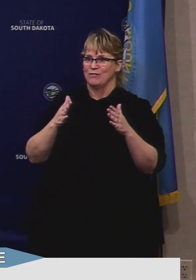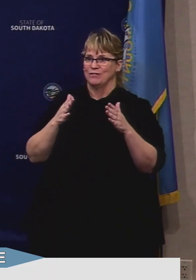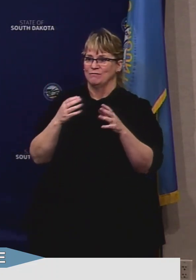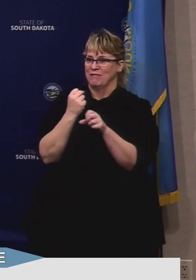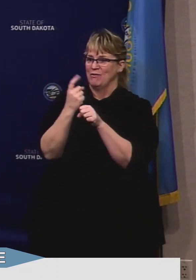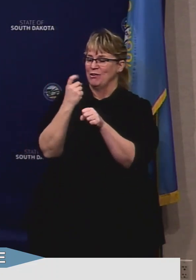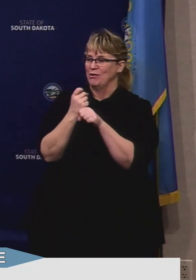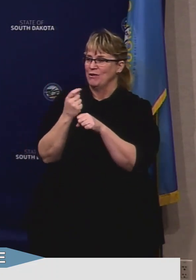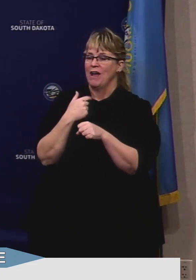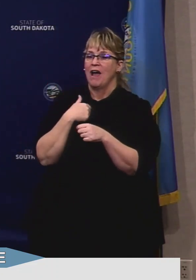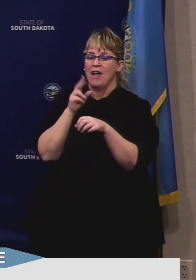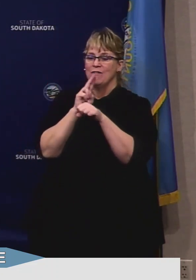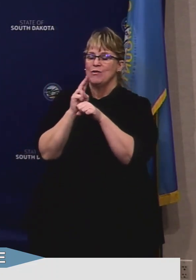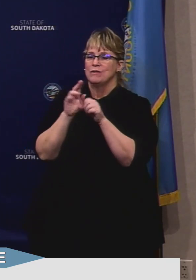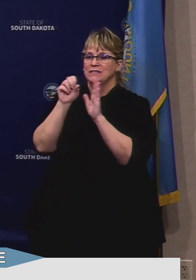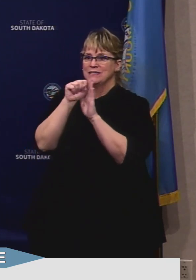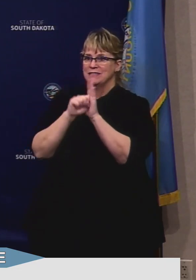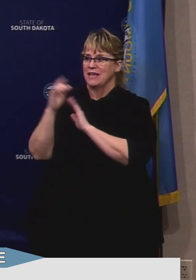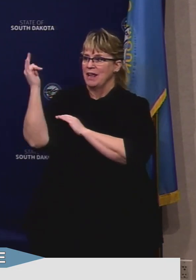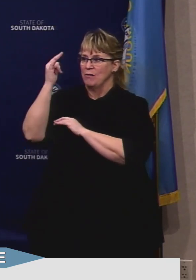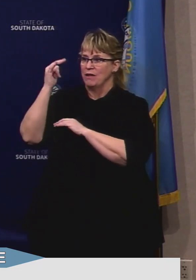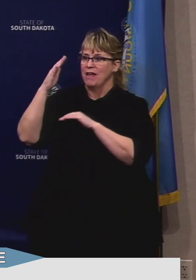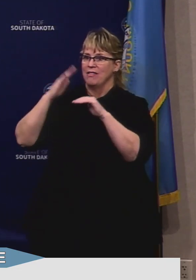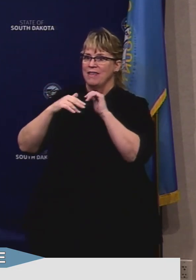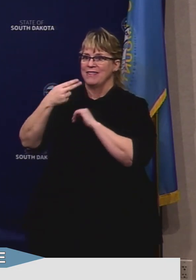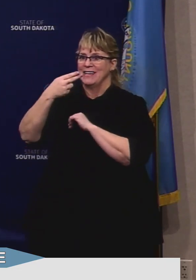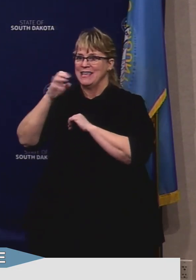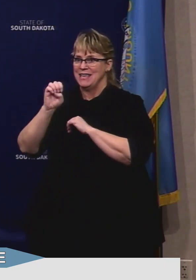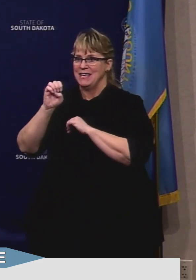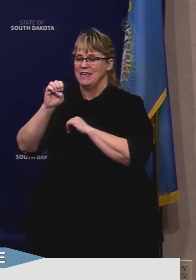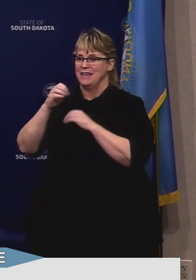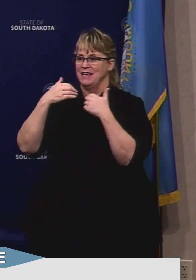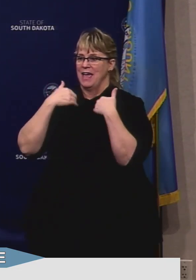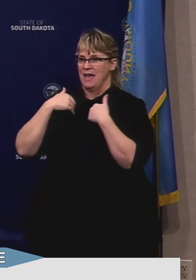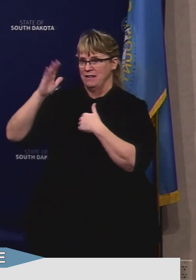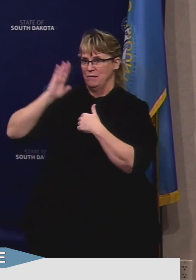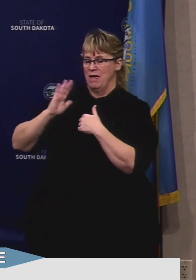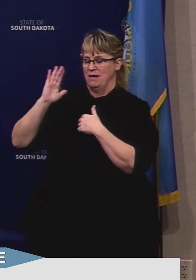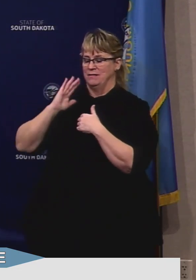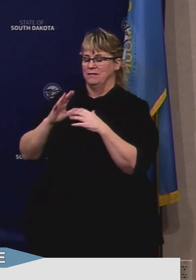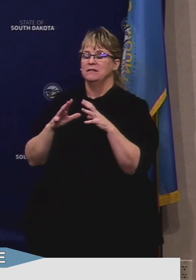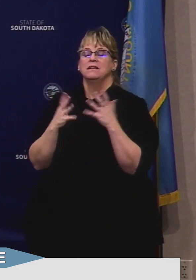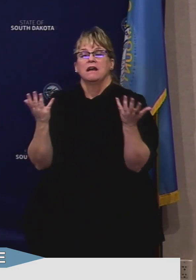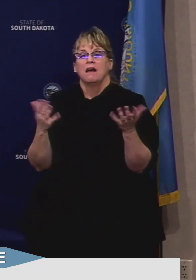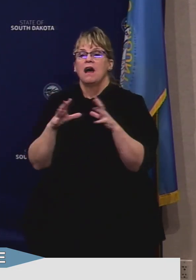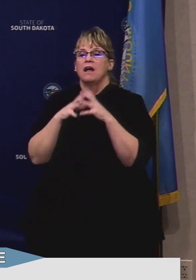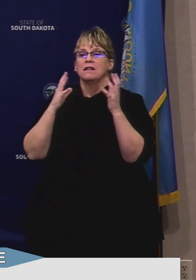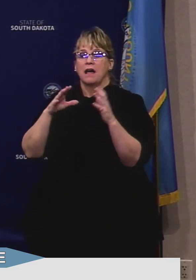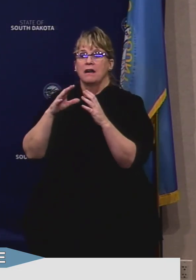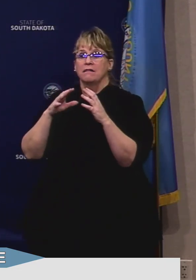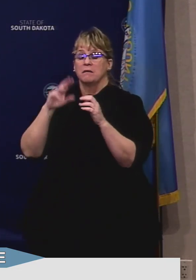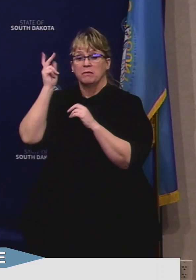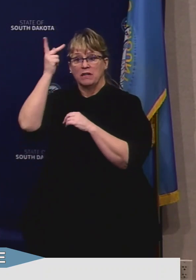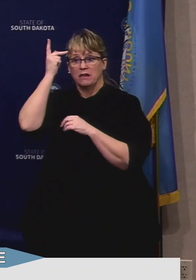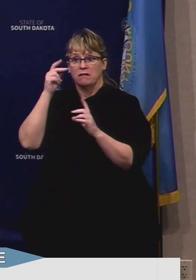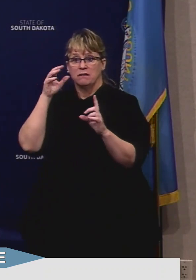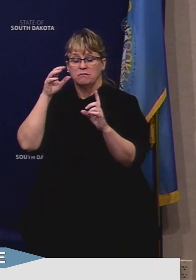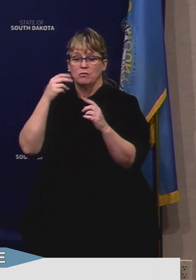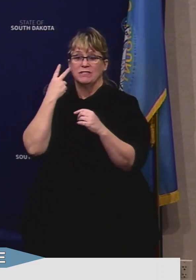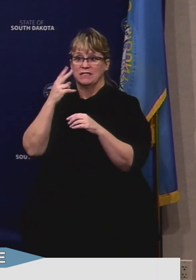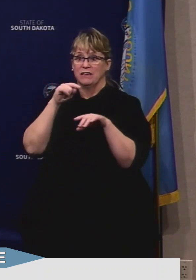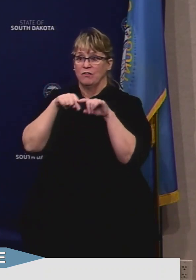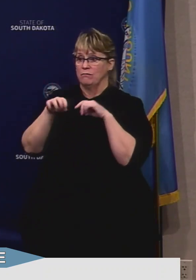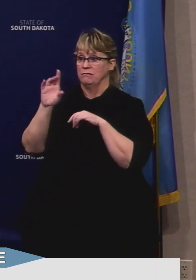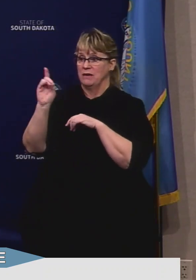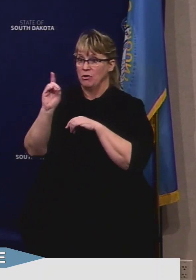year. So I have utilized the state airplane less than he has. So a lot of the political attacks we're seeing from Democrats on